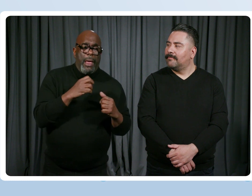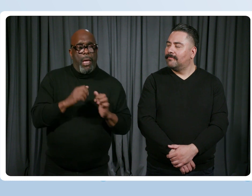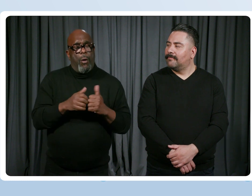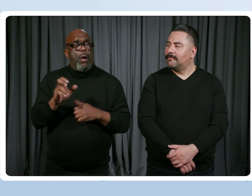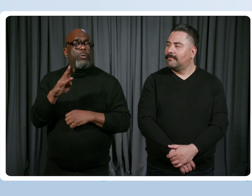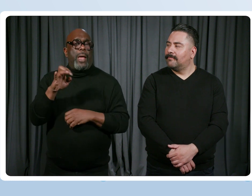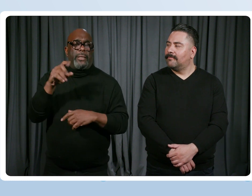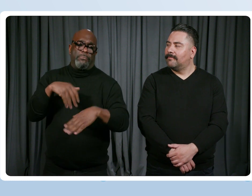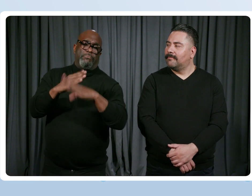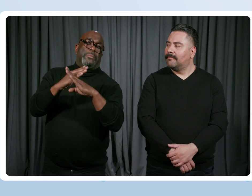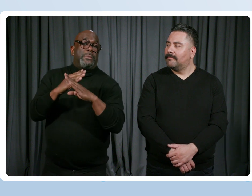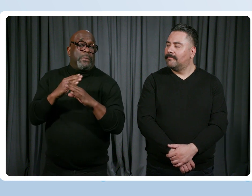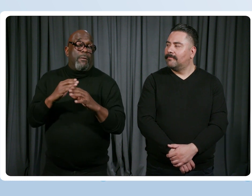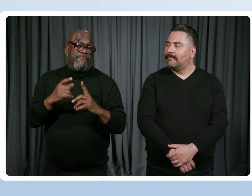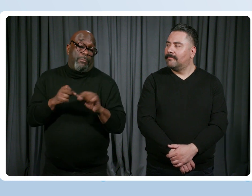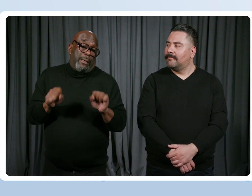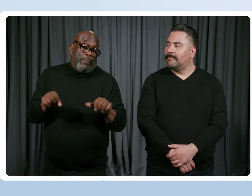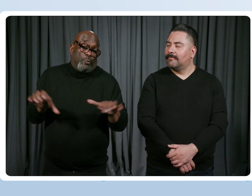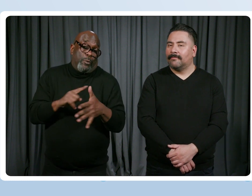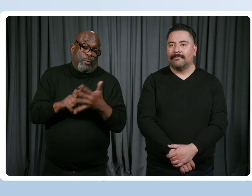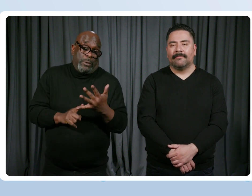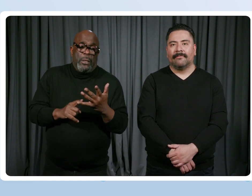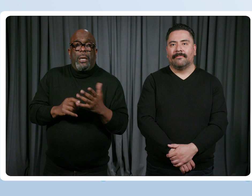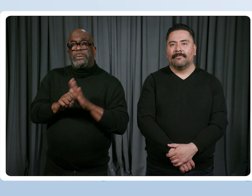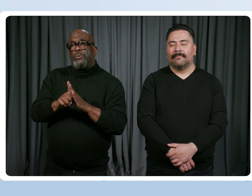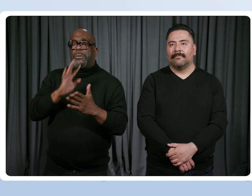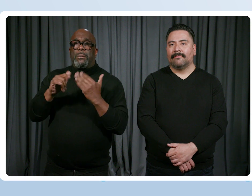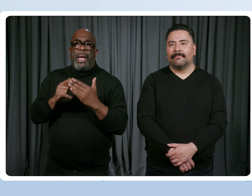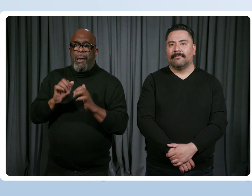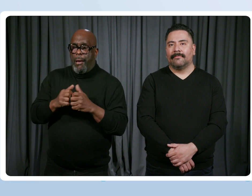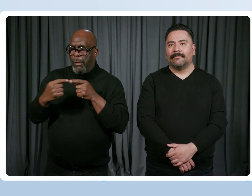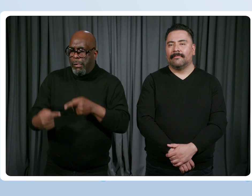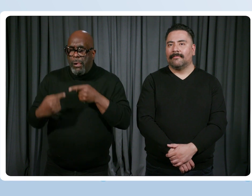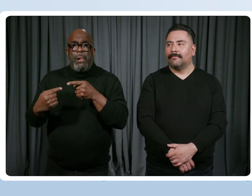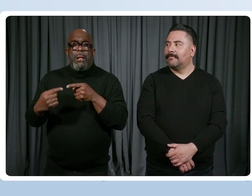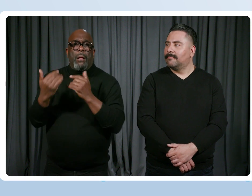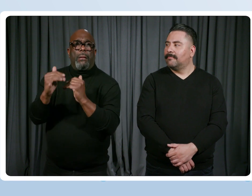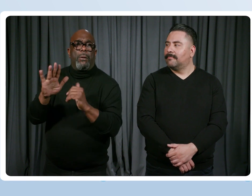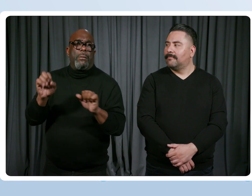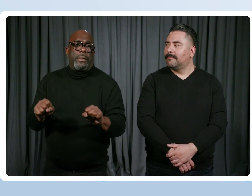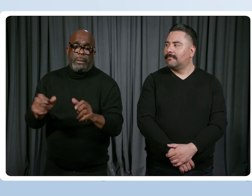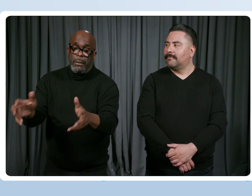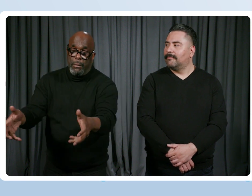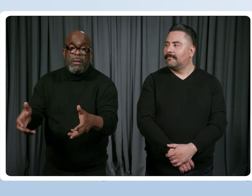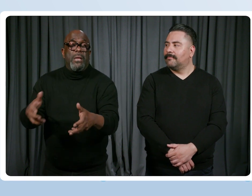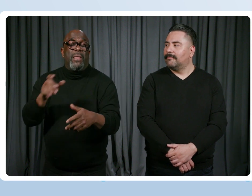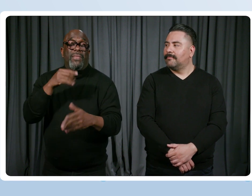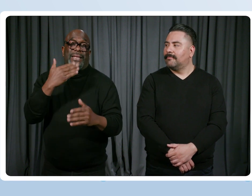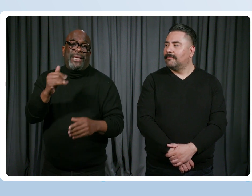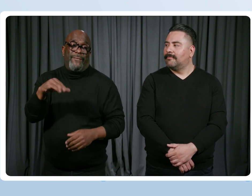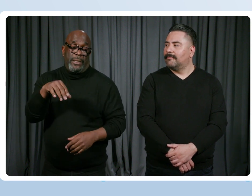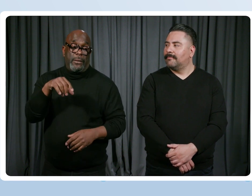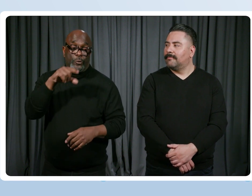impacting her ability to participate in those. So, for example, she talked about like how it was limiting her ability to take the Thanksgiving turkey out of the